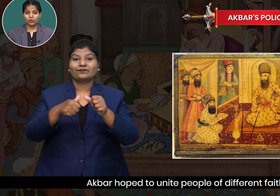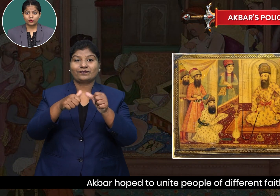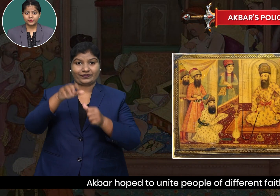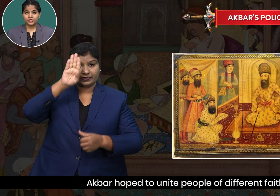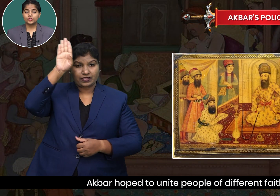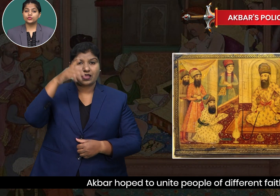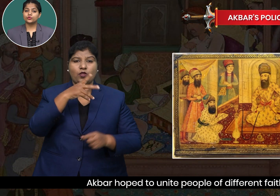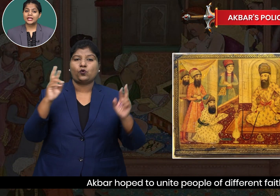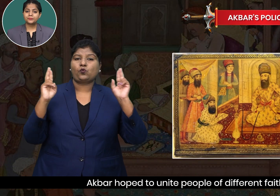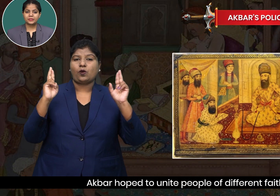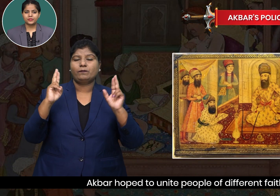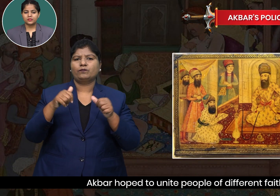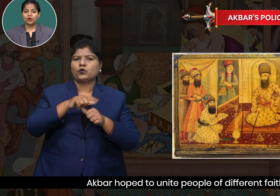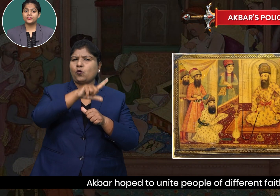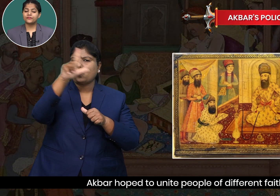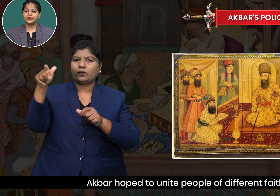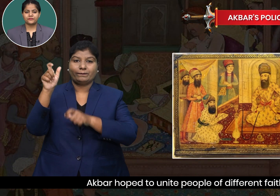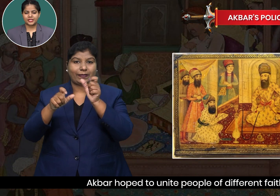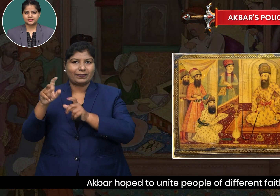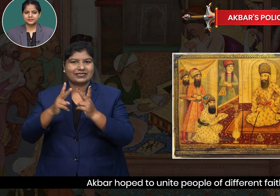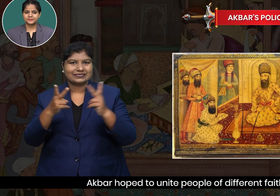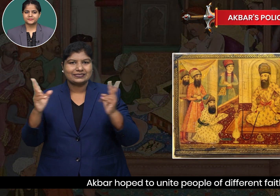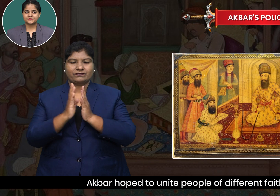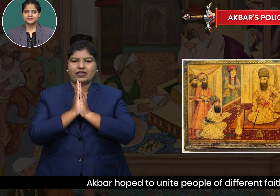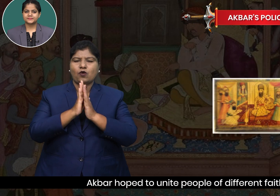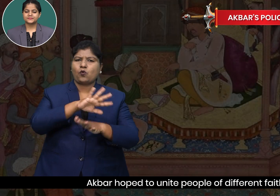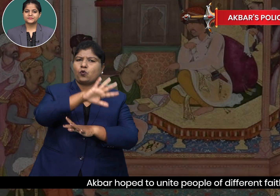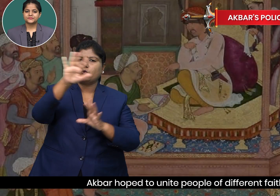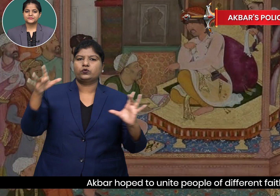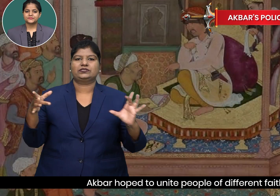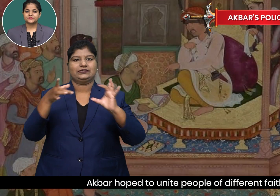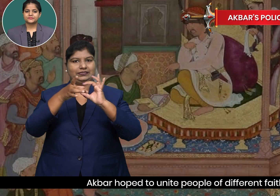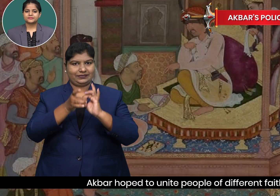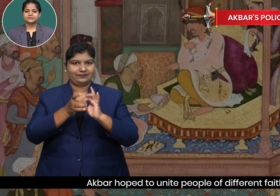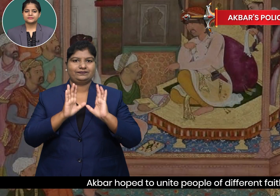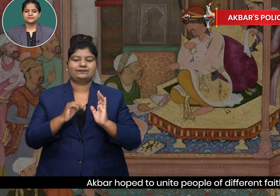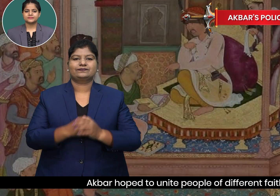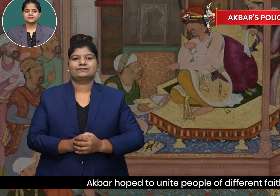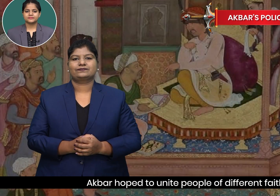Akbar hoped to unite people of different faiths.